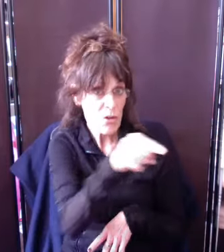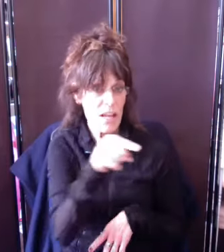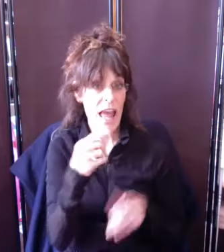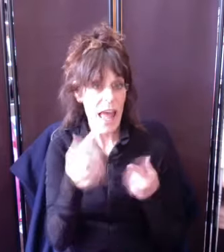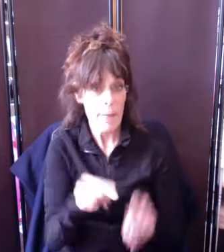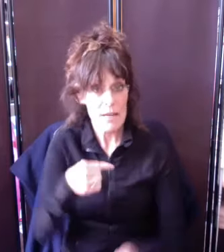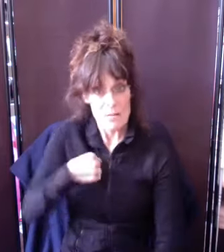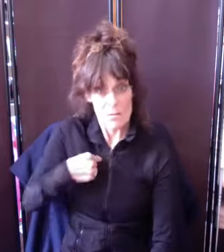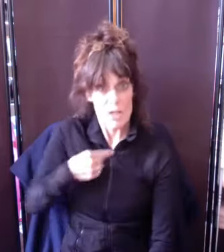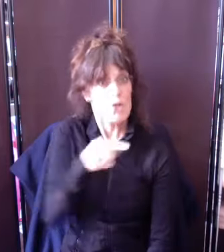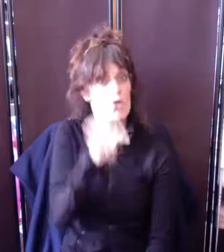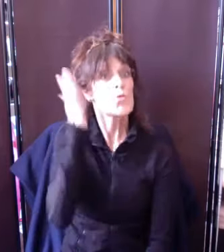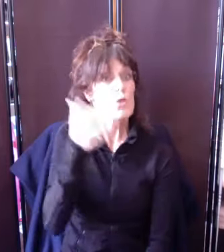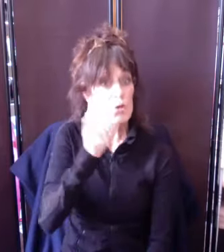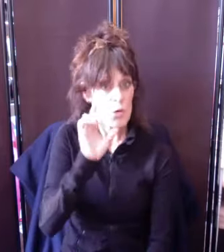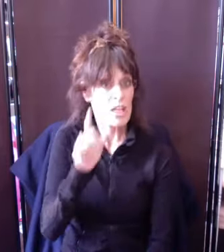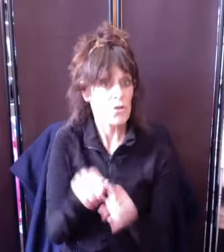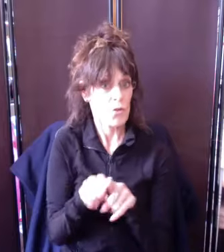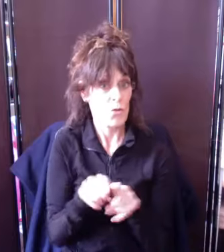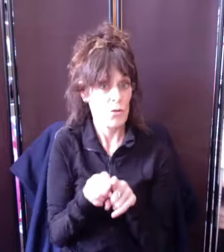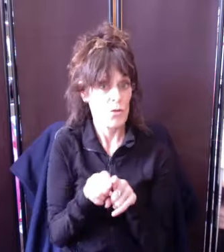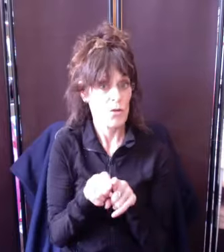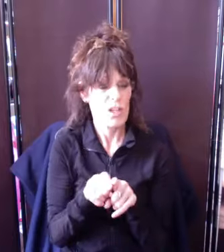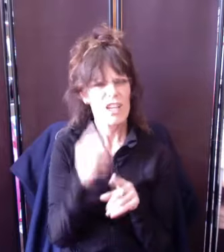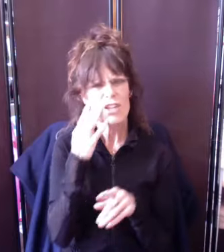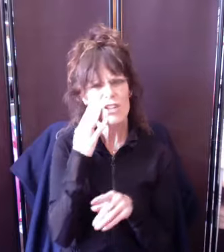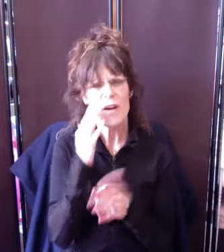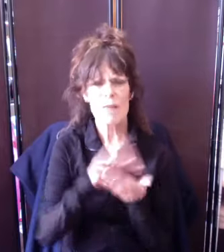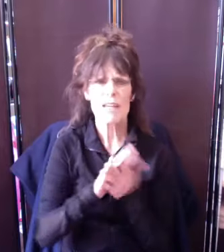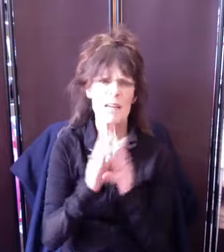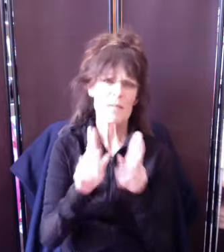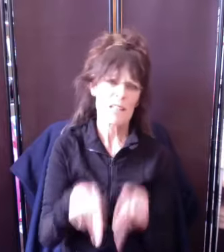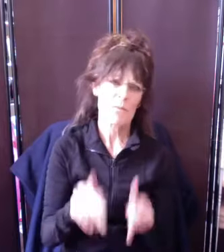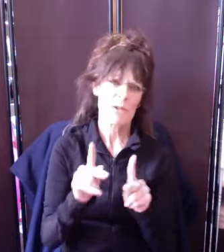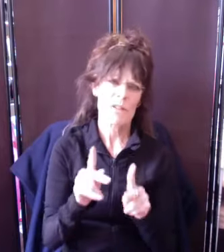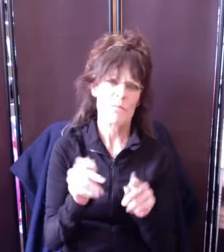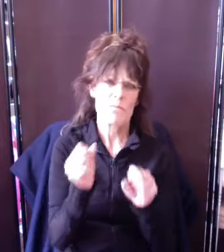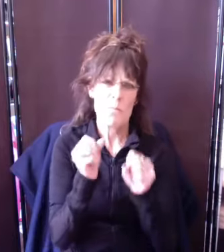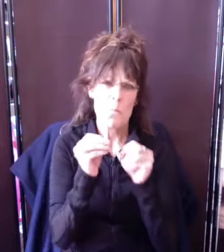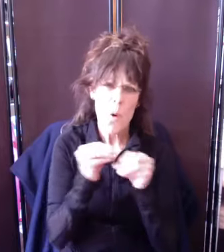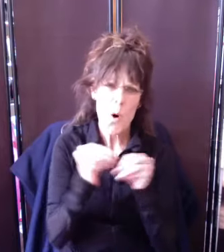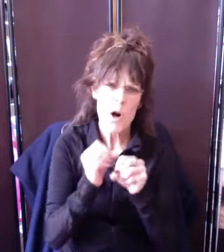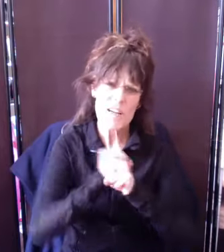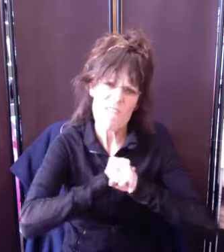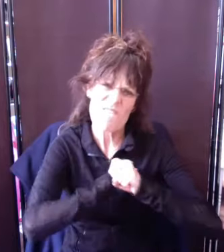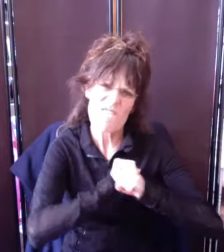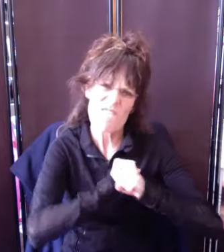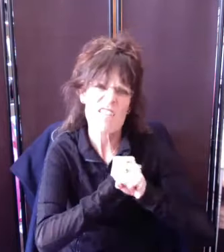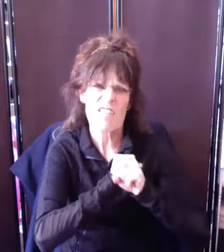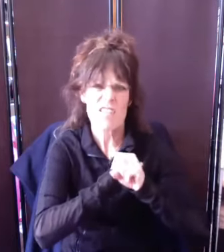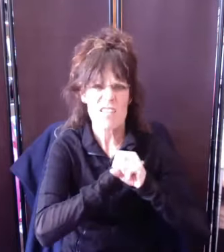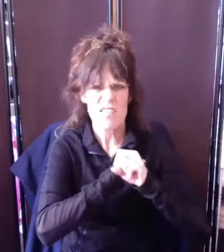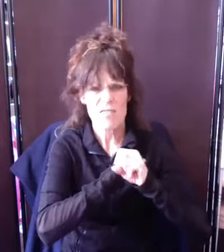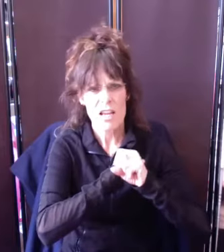know, this person who got more and more defended and more defensive. And I really thought that I